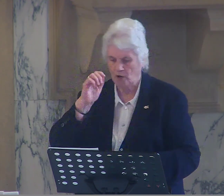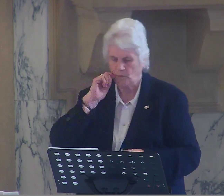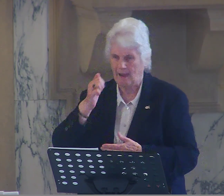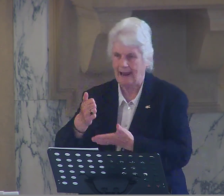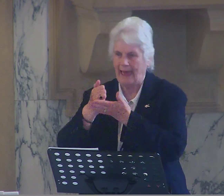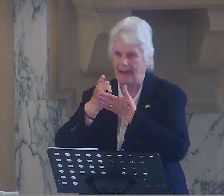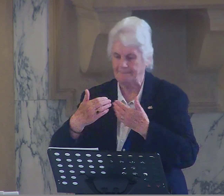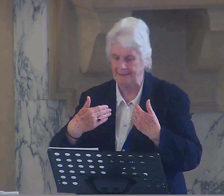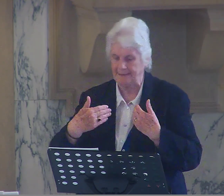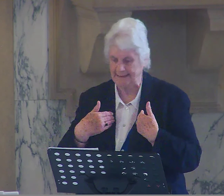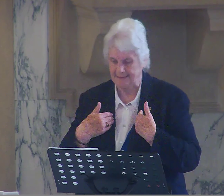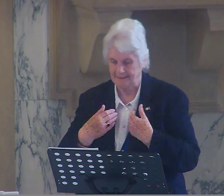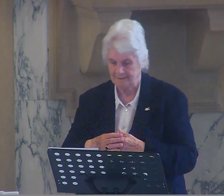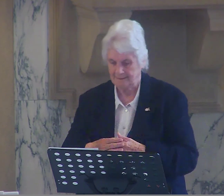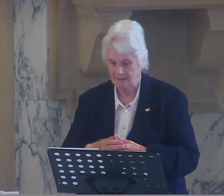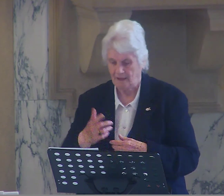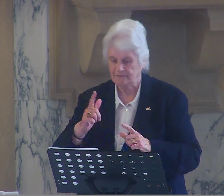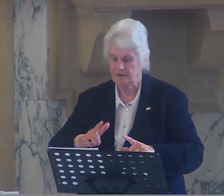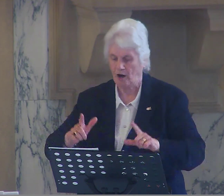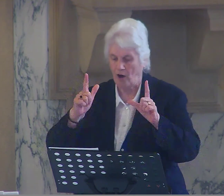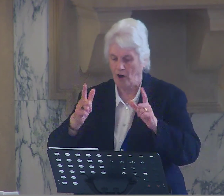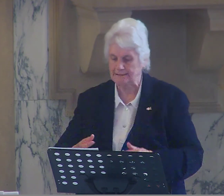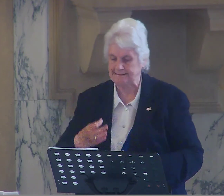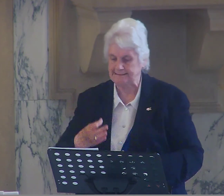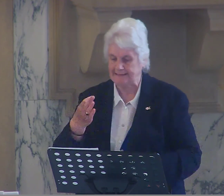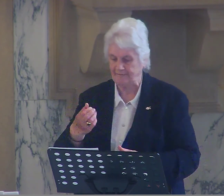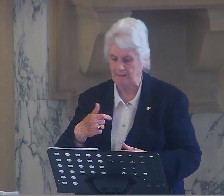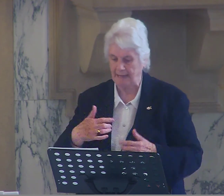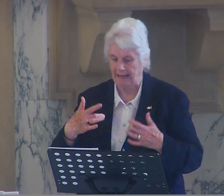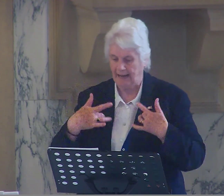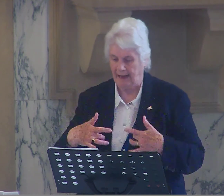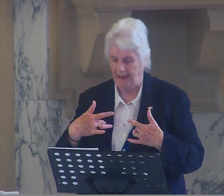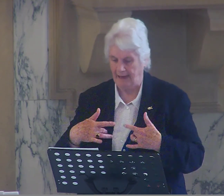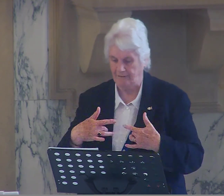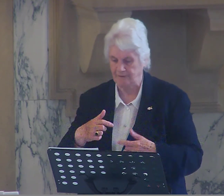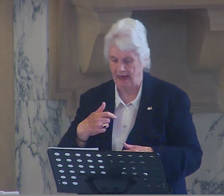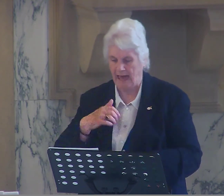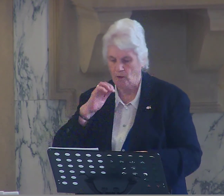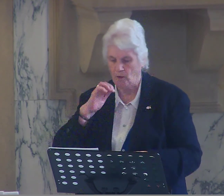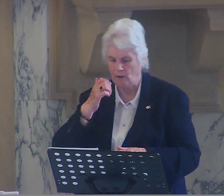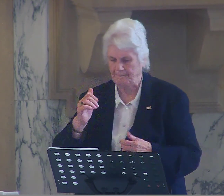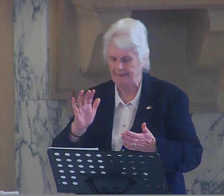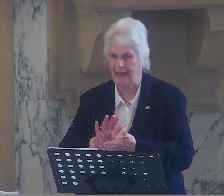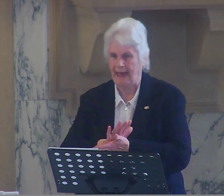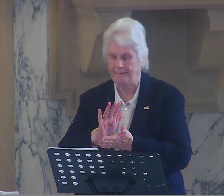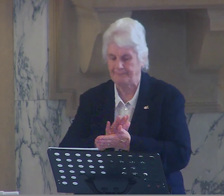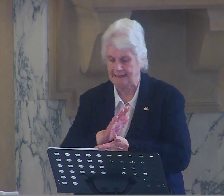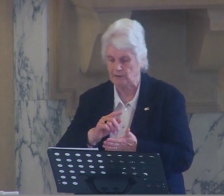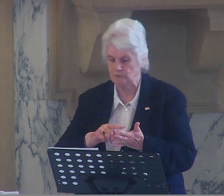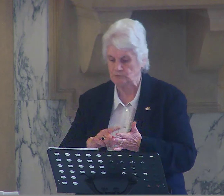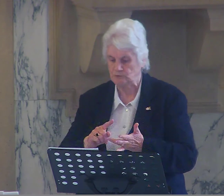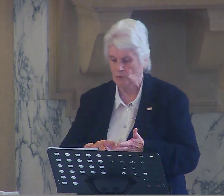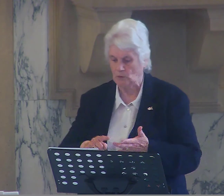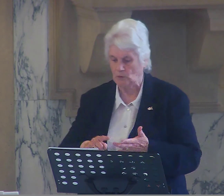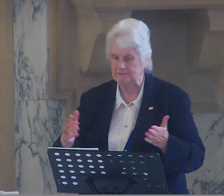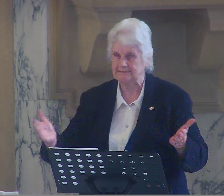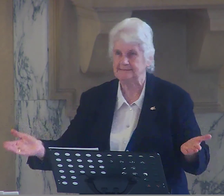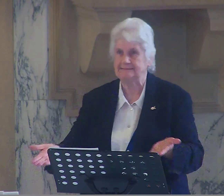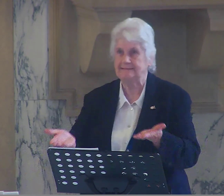But I know God will help me. The Lord gives me life.